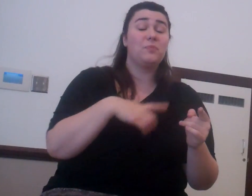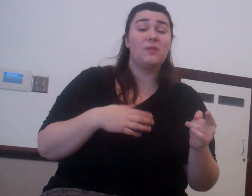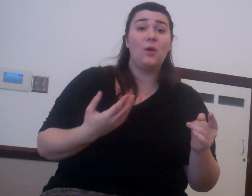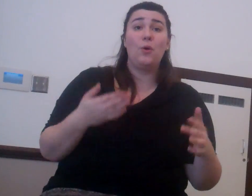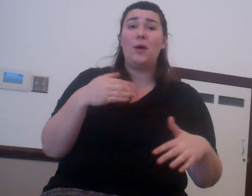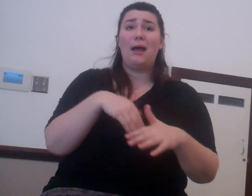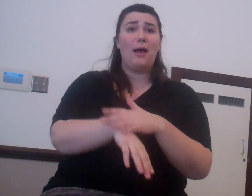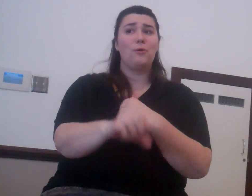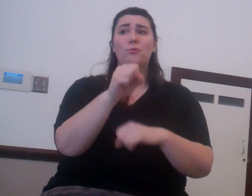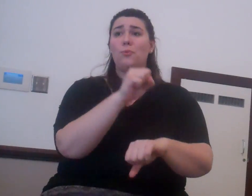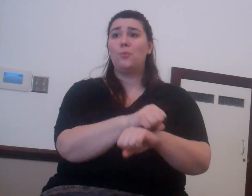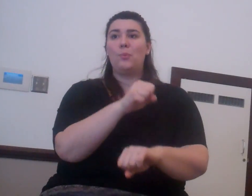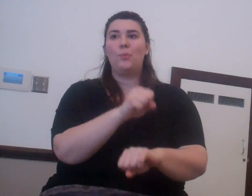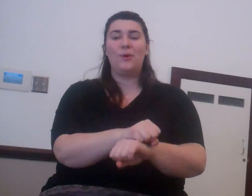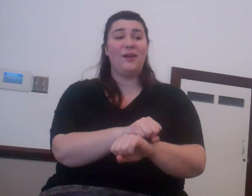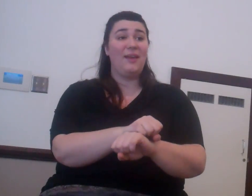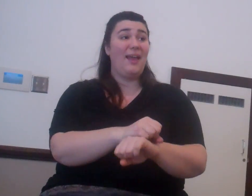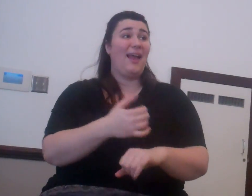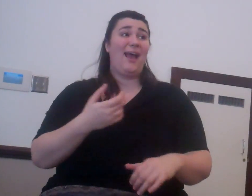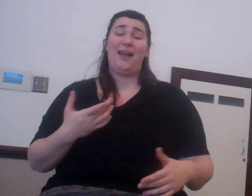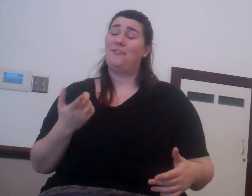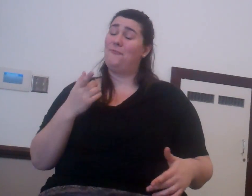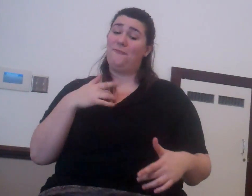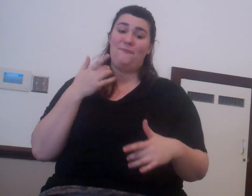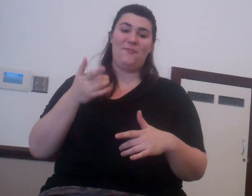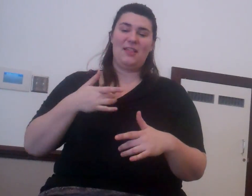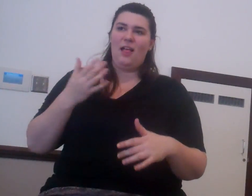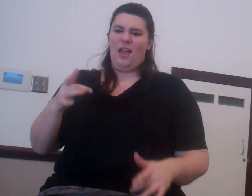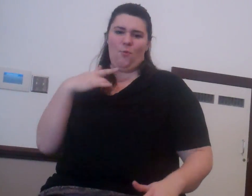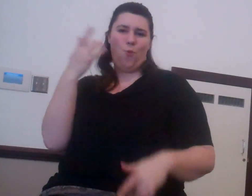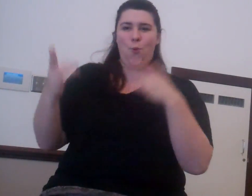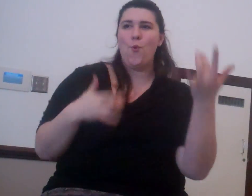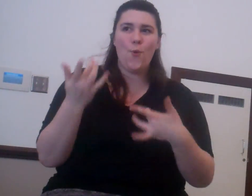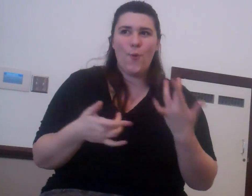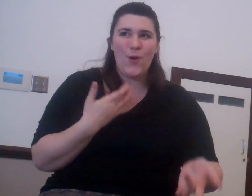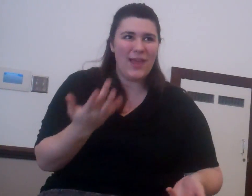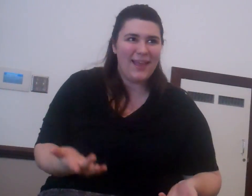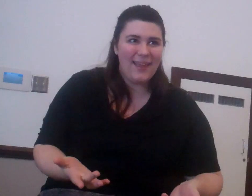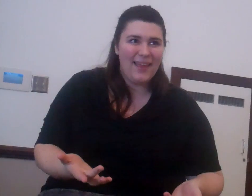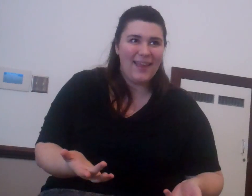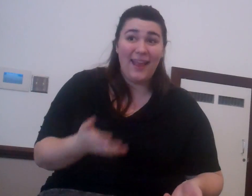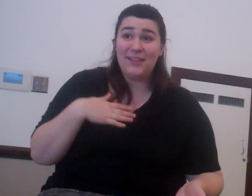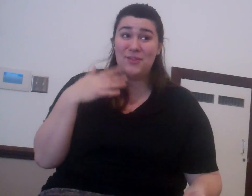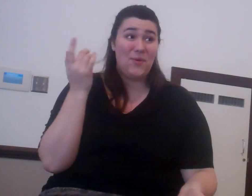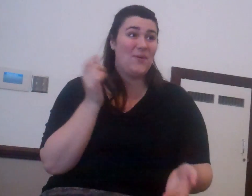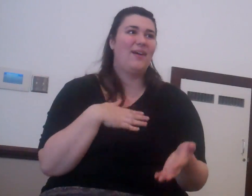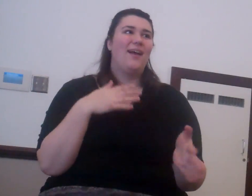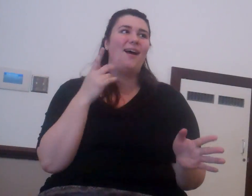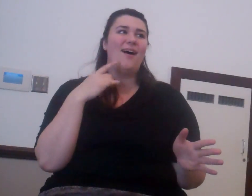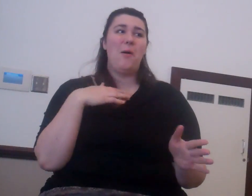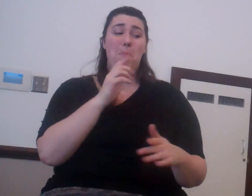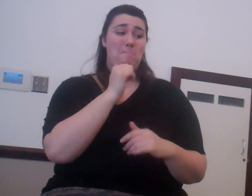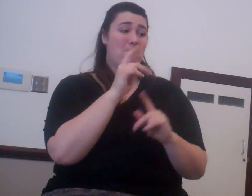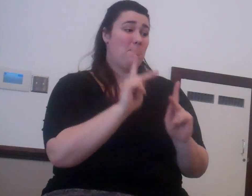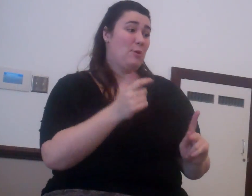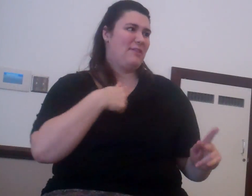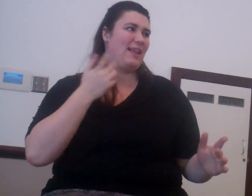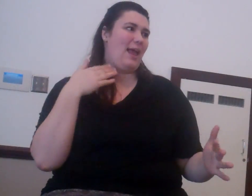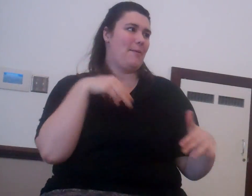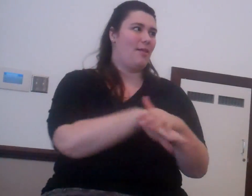supposed to do that, especially if it was like different. Yeah. So, okay, let's stay in peers for the moment. But yeah,